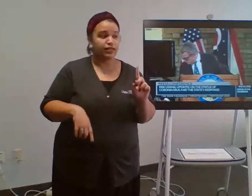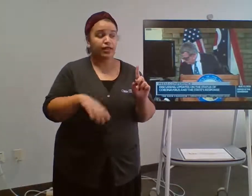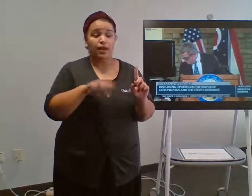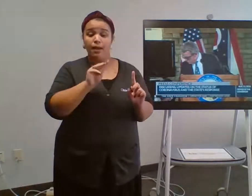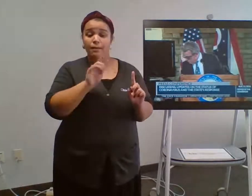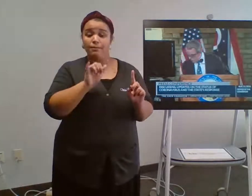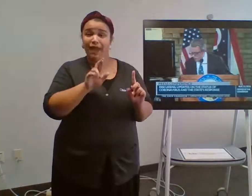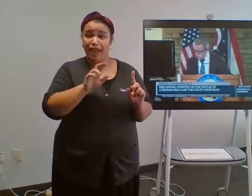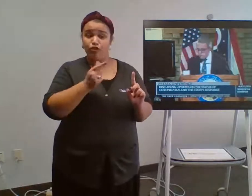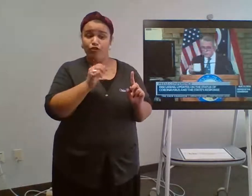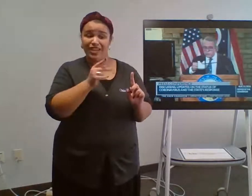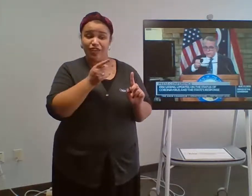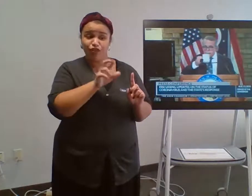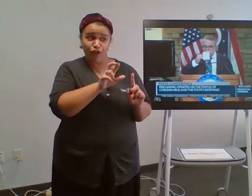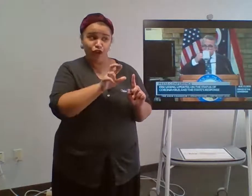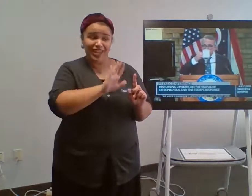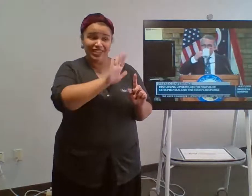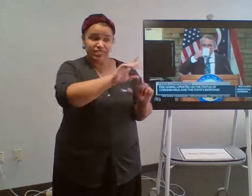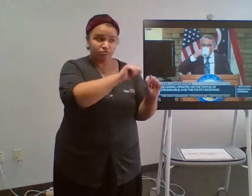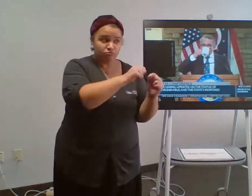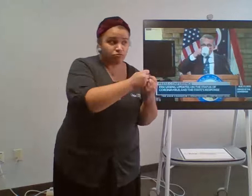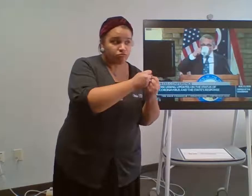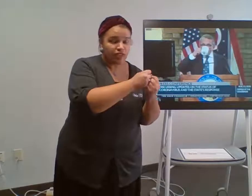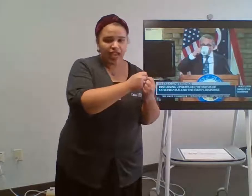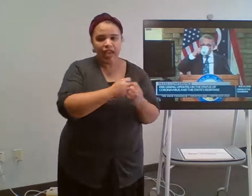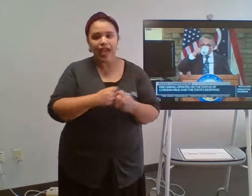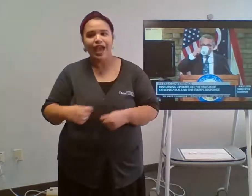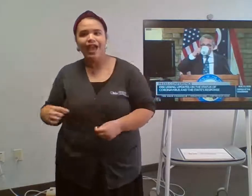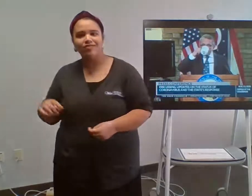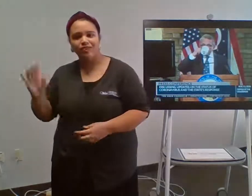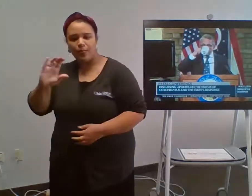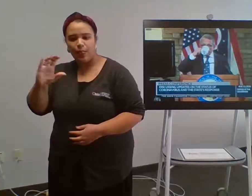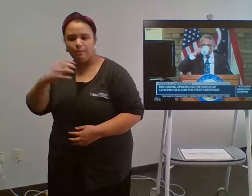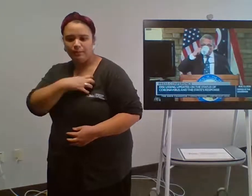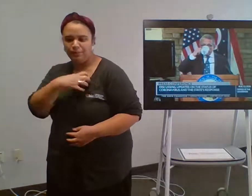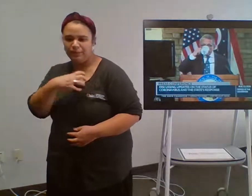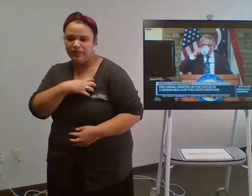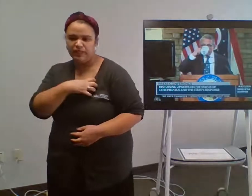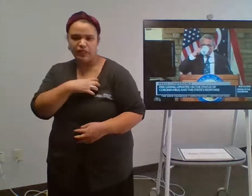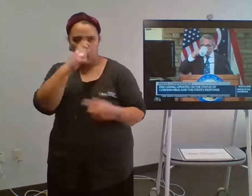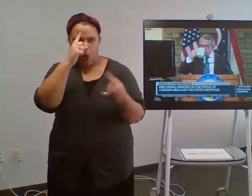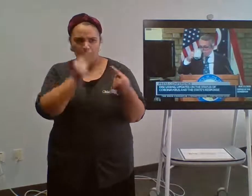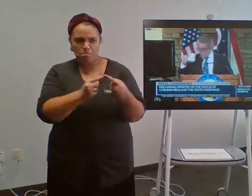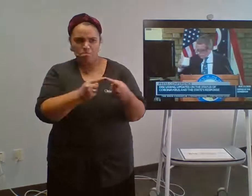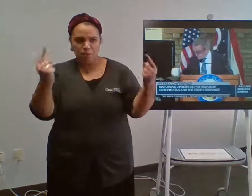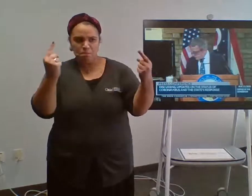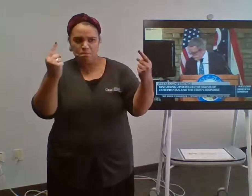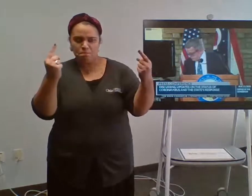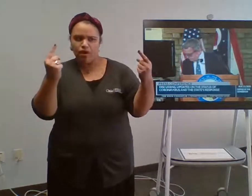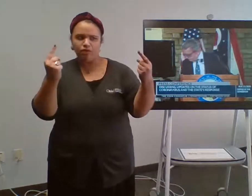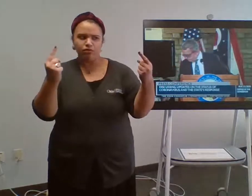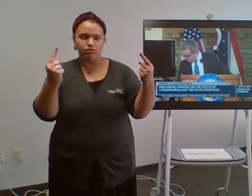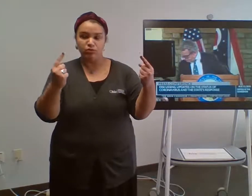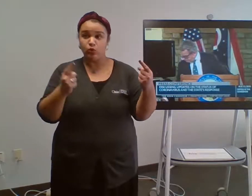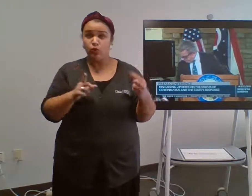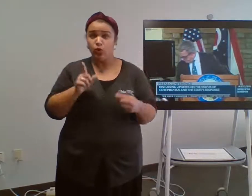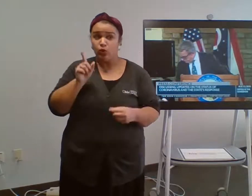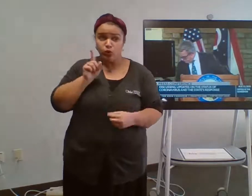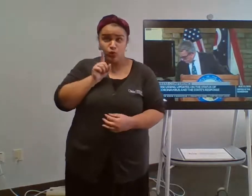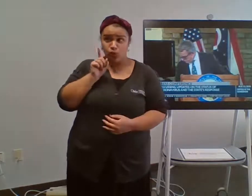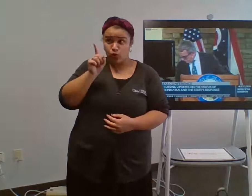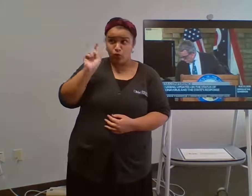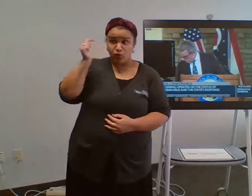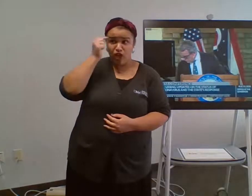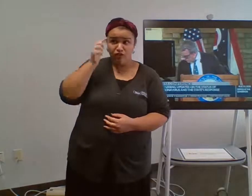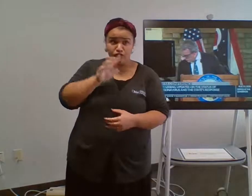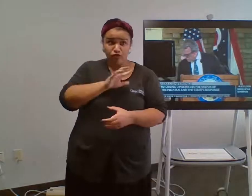union here. Does the state have a role in smoothing that relationship? Does your administration have a role in trying to cut down on